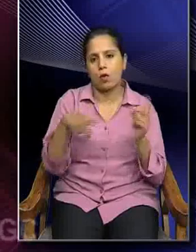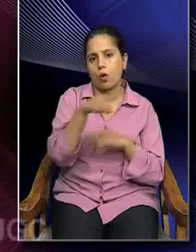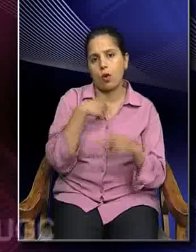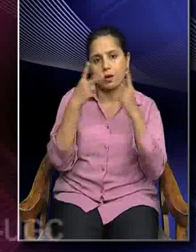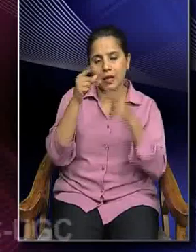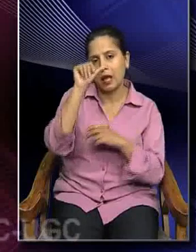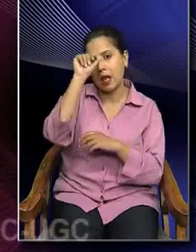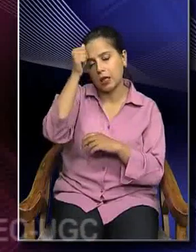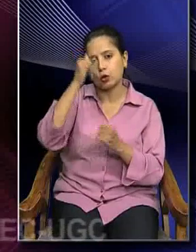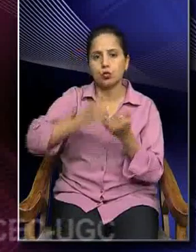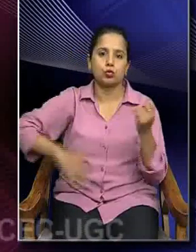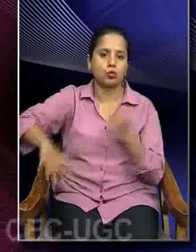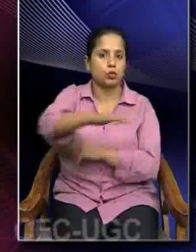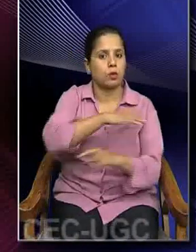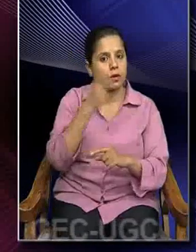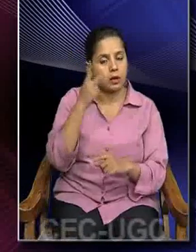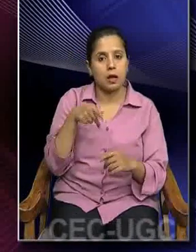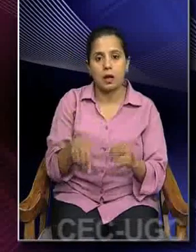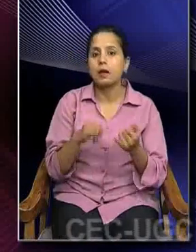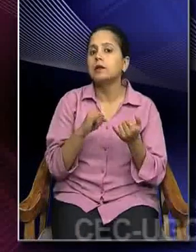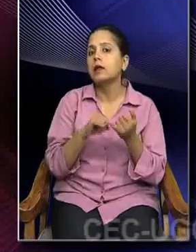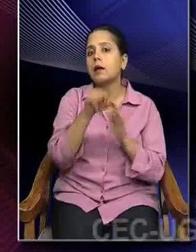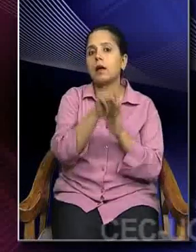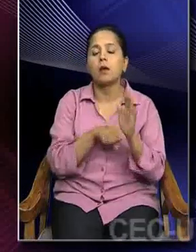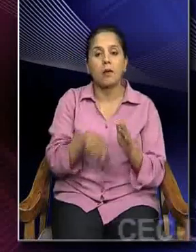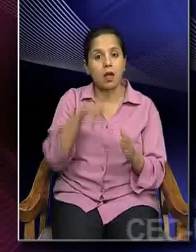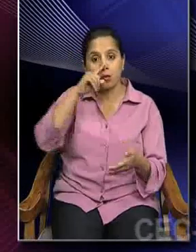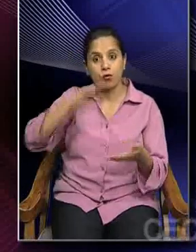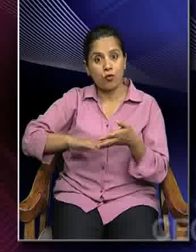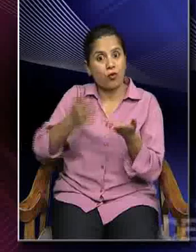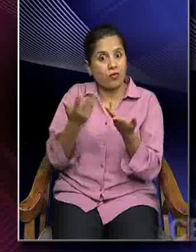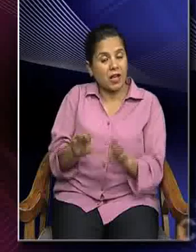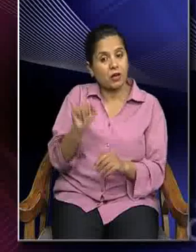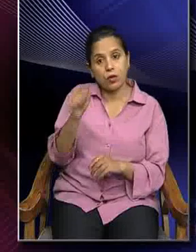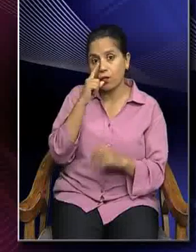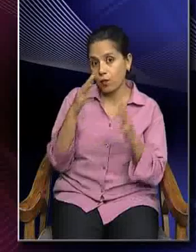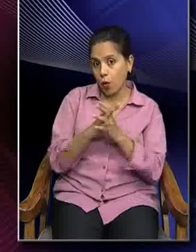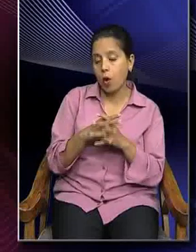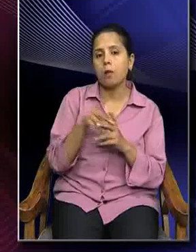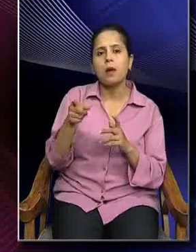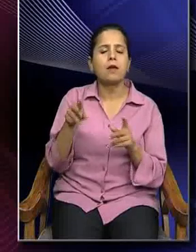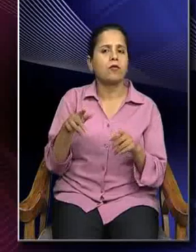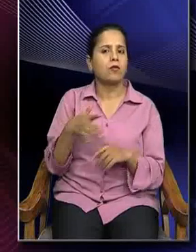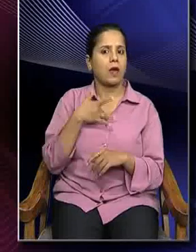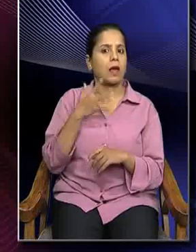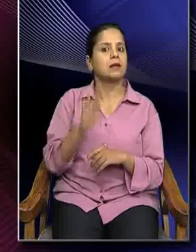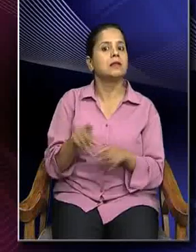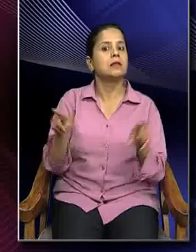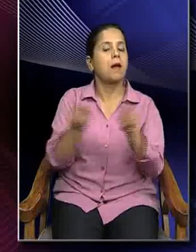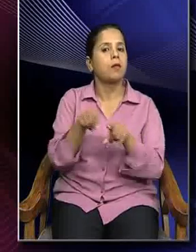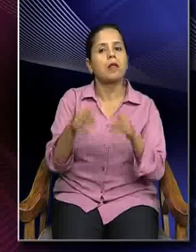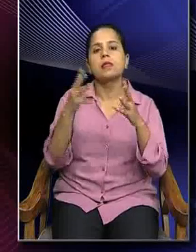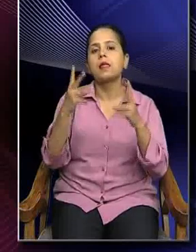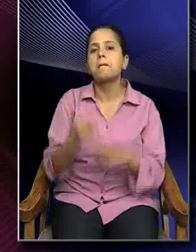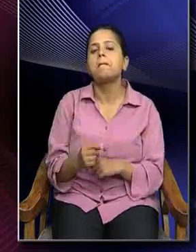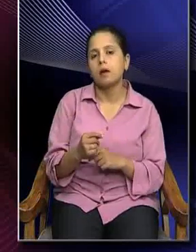Hindu society, the symbols of a married woman are kind of in terms of a number